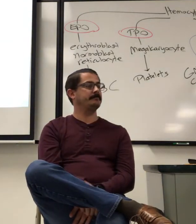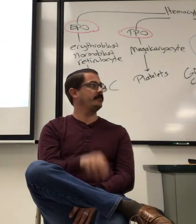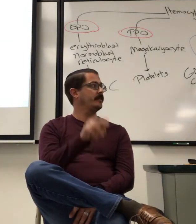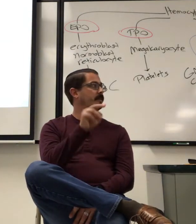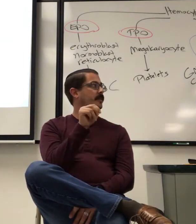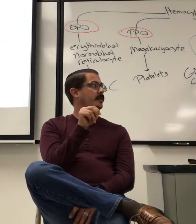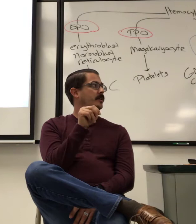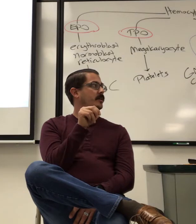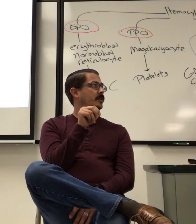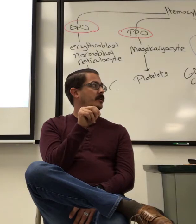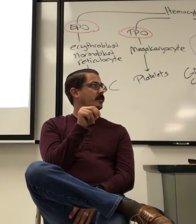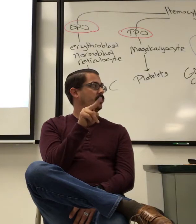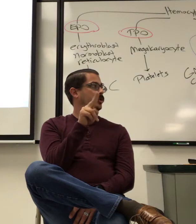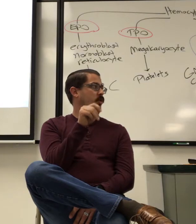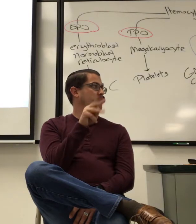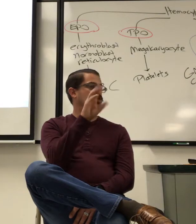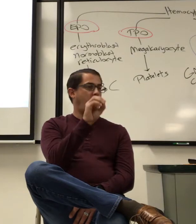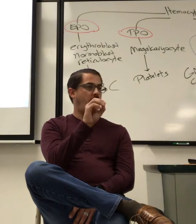neutrophils,